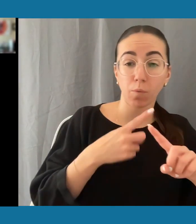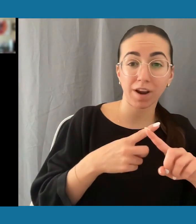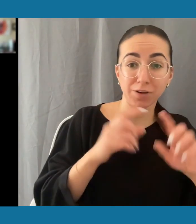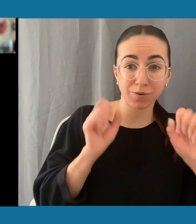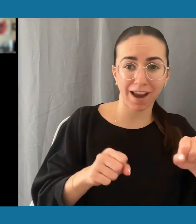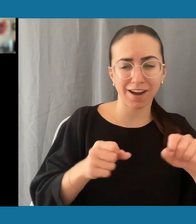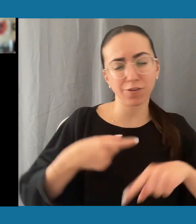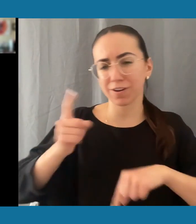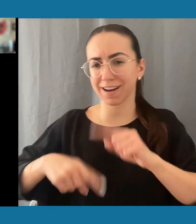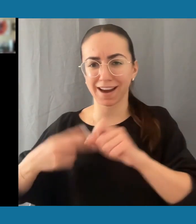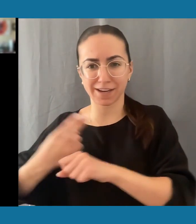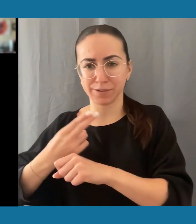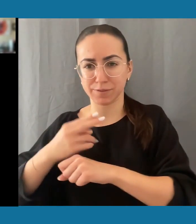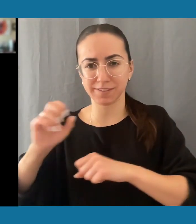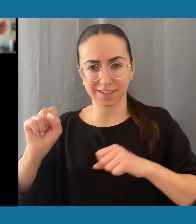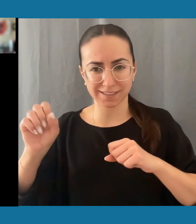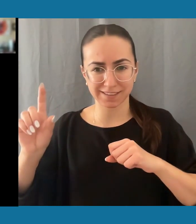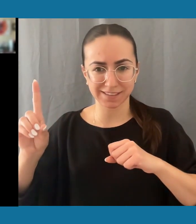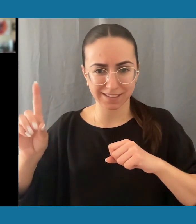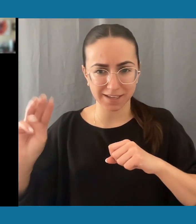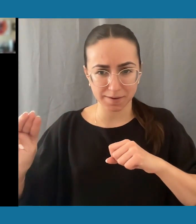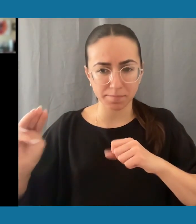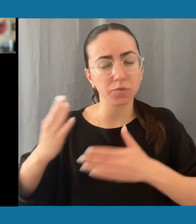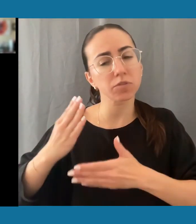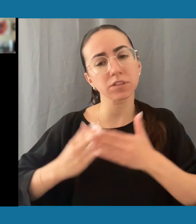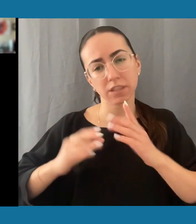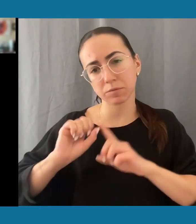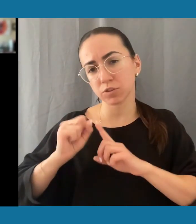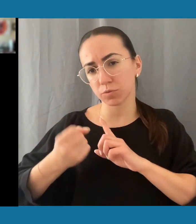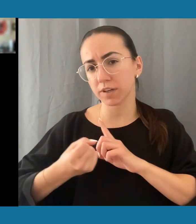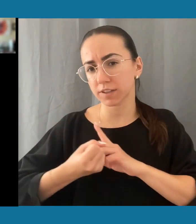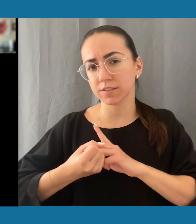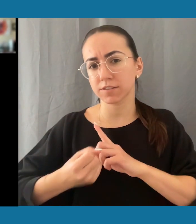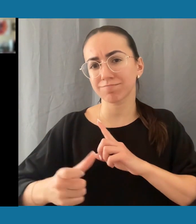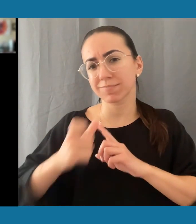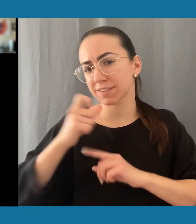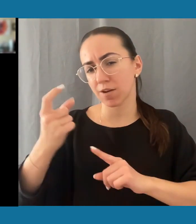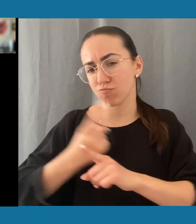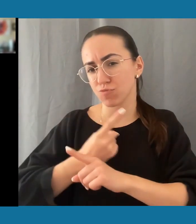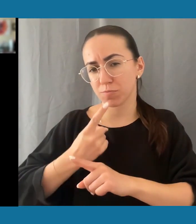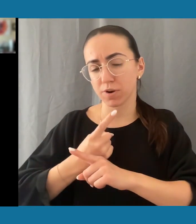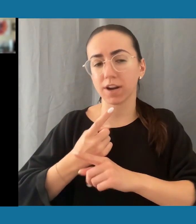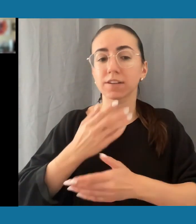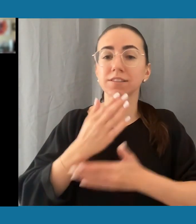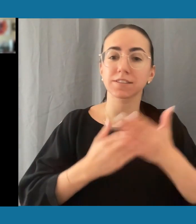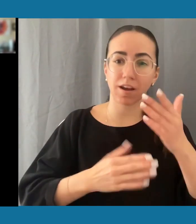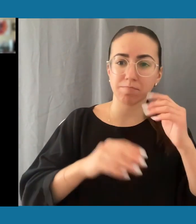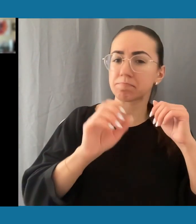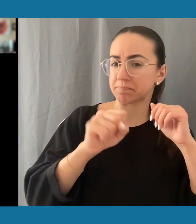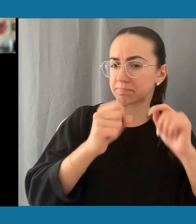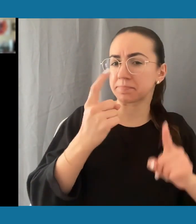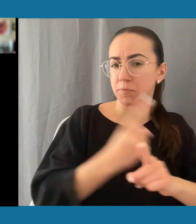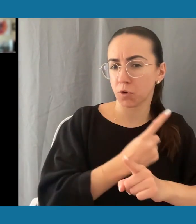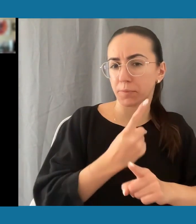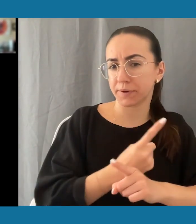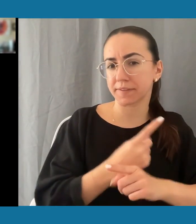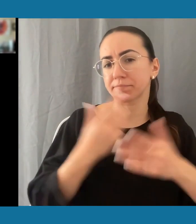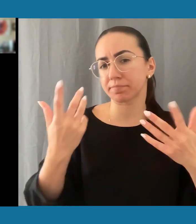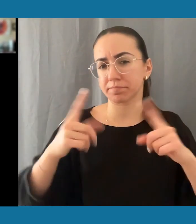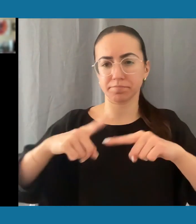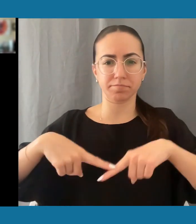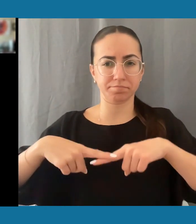decision-making. There are situations where this is an appropriate tool, other situations where this may not be appropriate for that